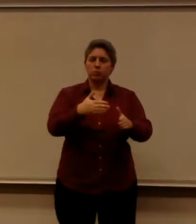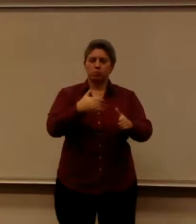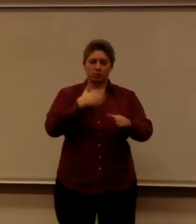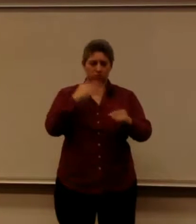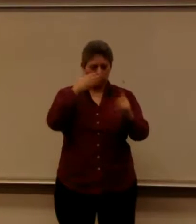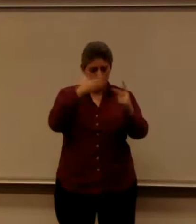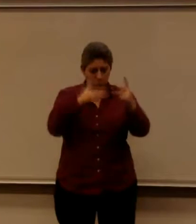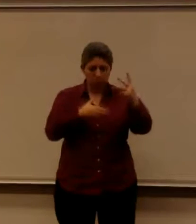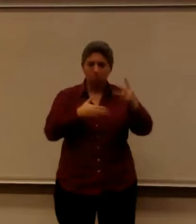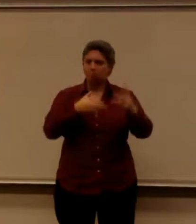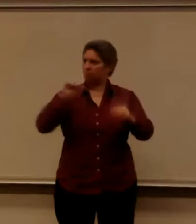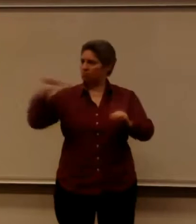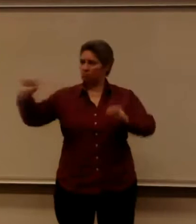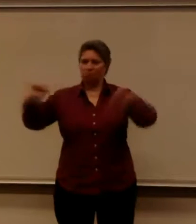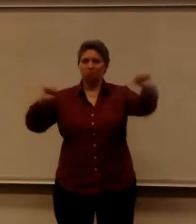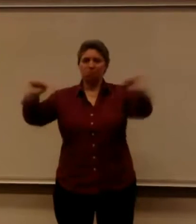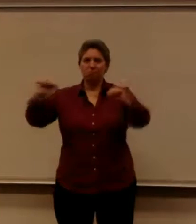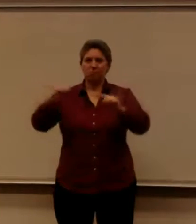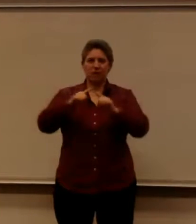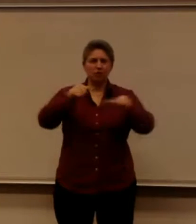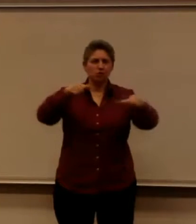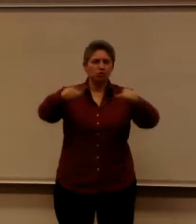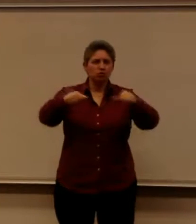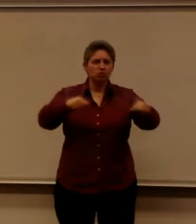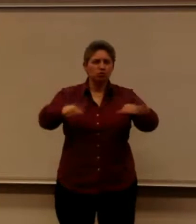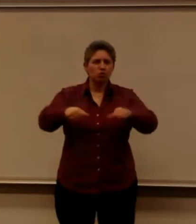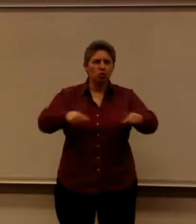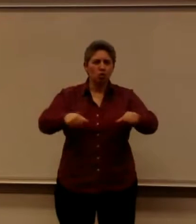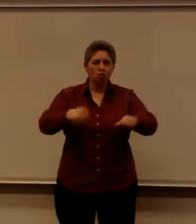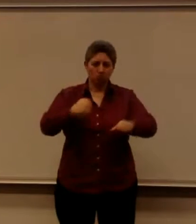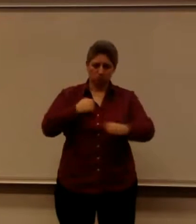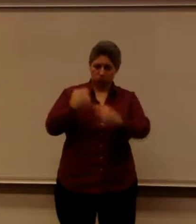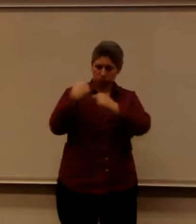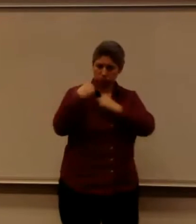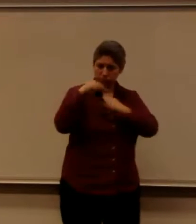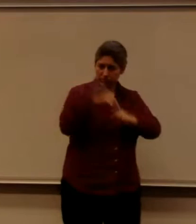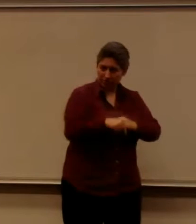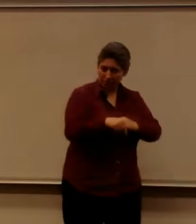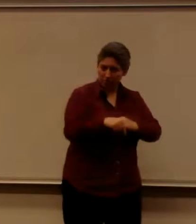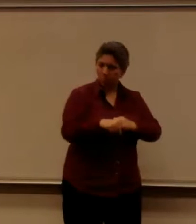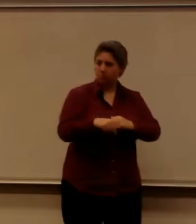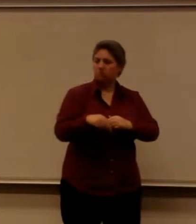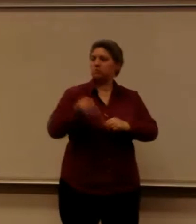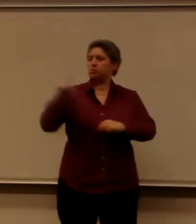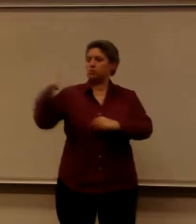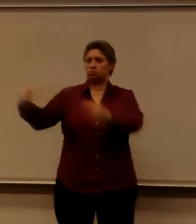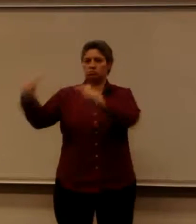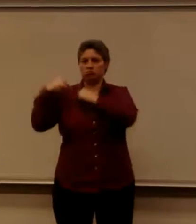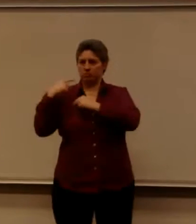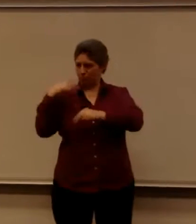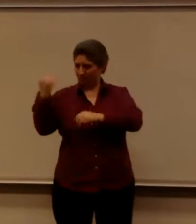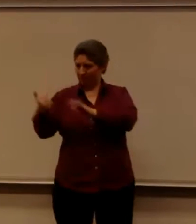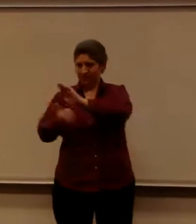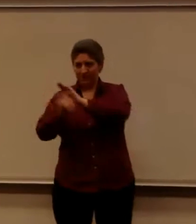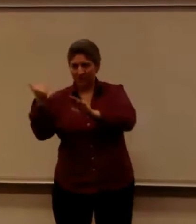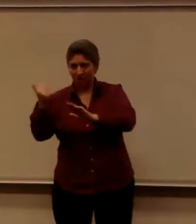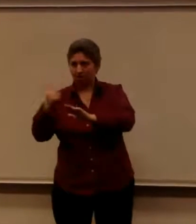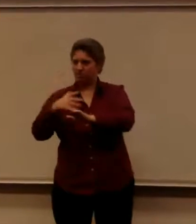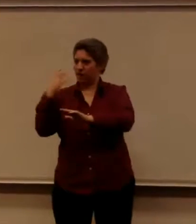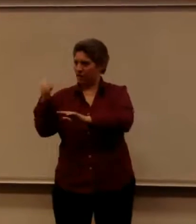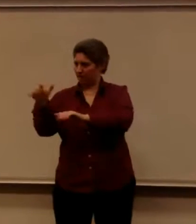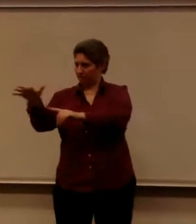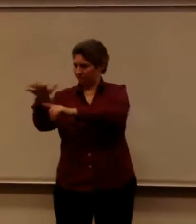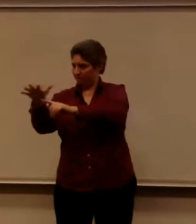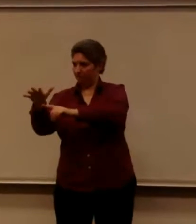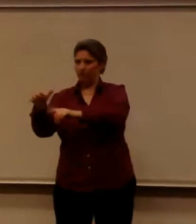funding is to focus on the DSL Act. And other organisations will have their own areas to look at and their own responsibilities. So it's like